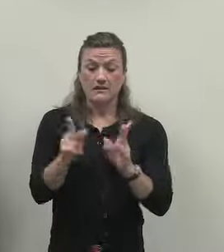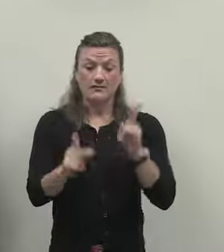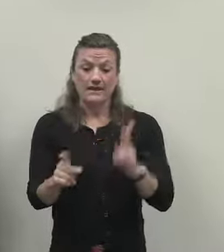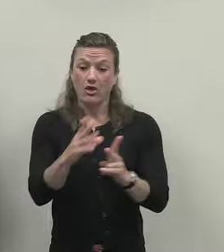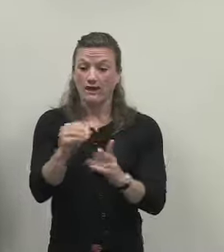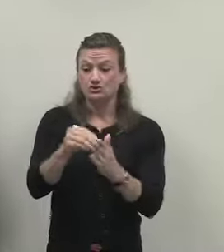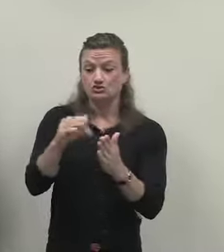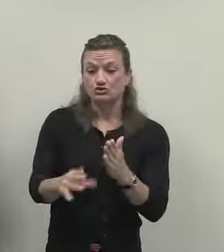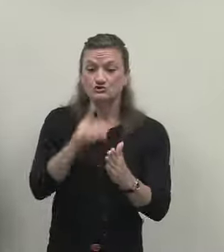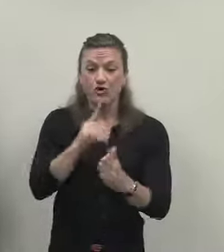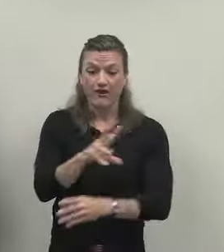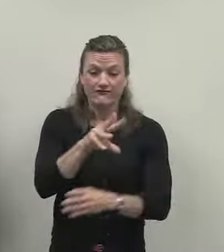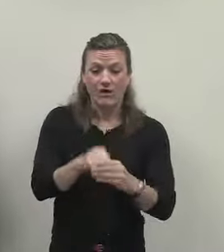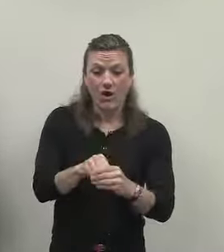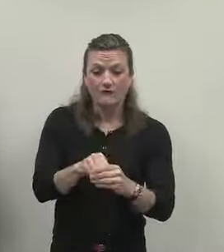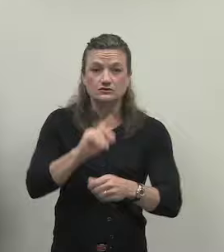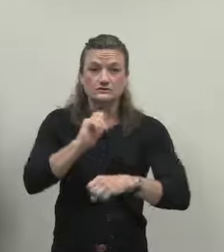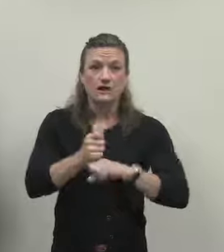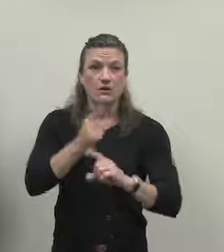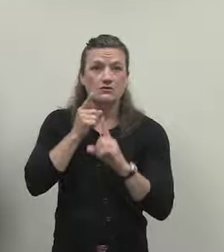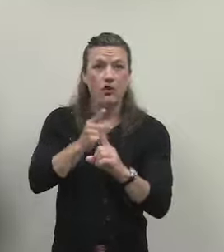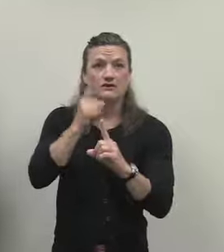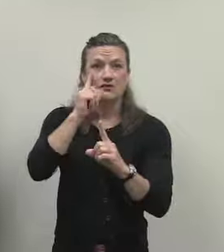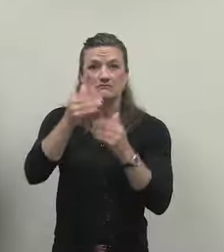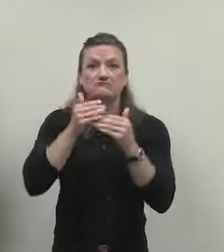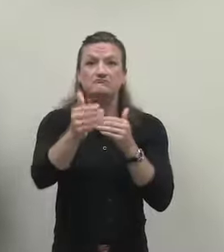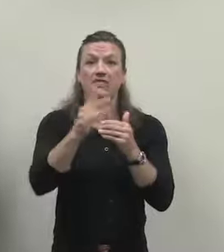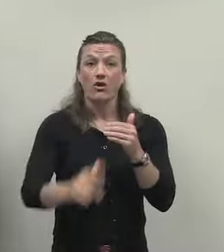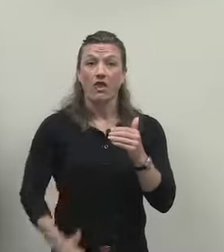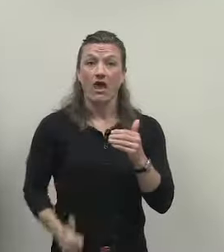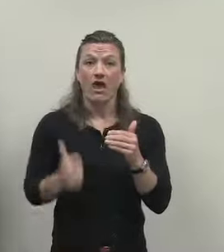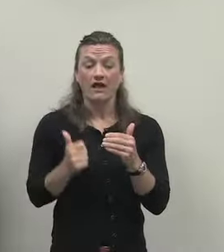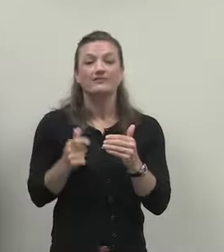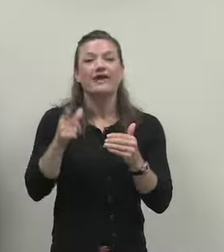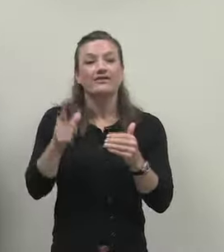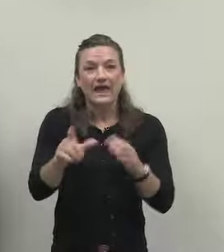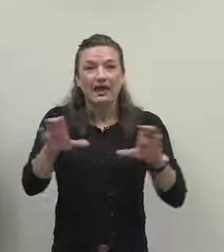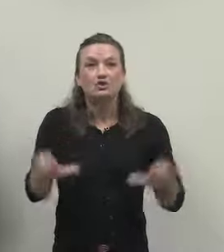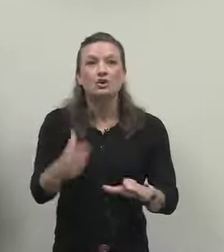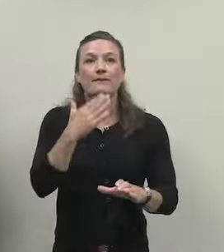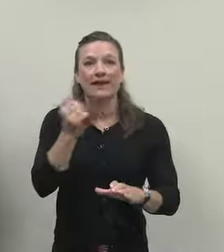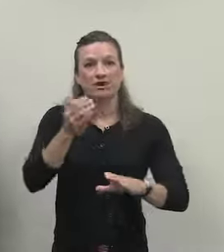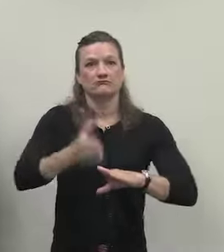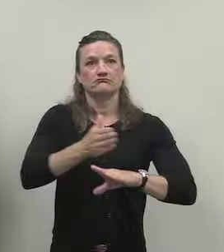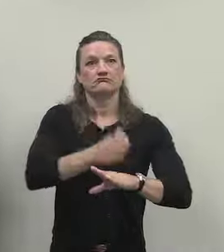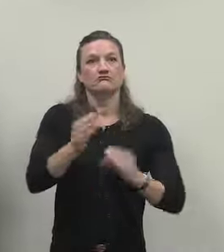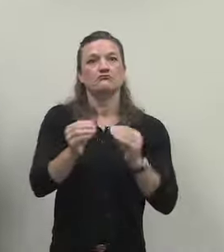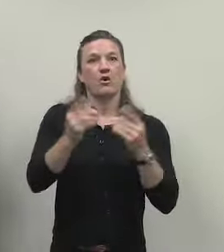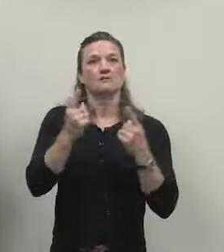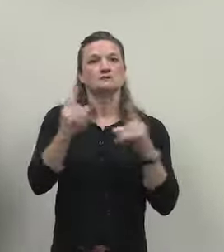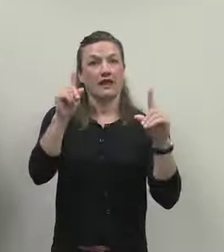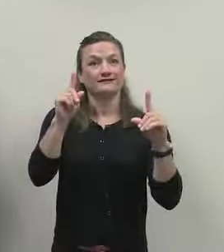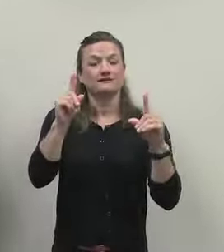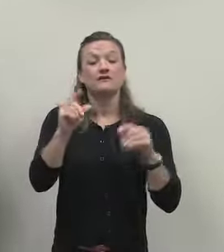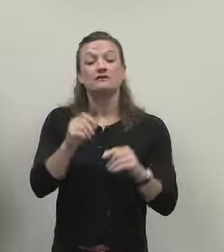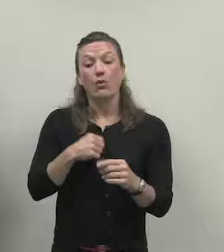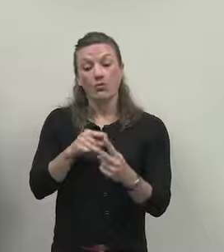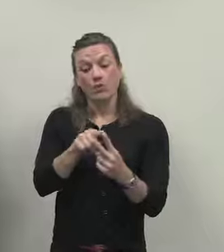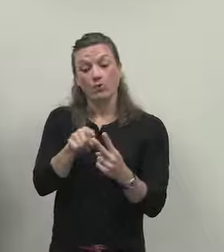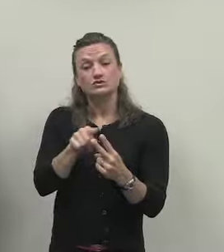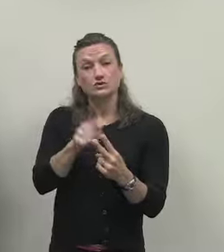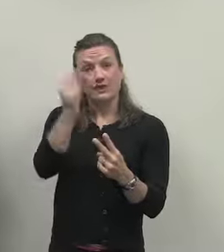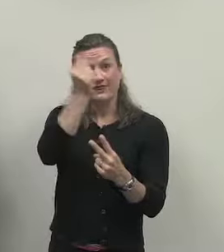involved in setting the course for their actions in their lives, they do better. So those are the two theories